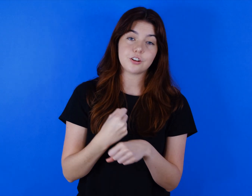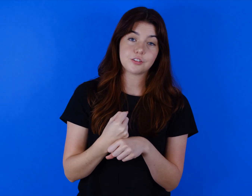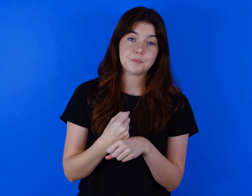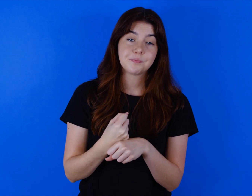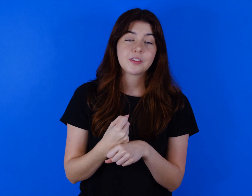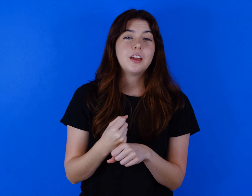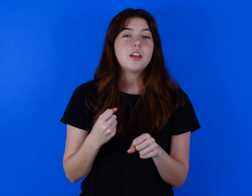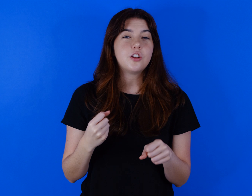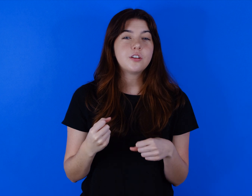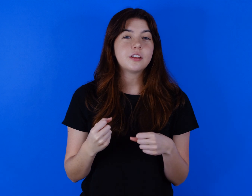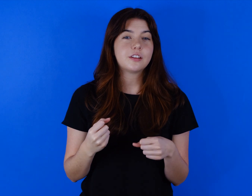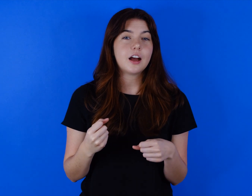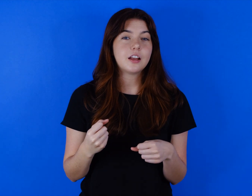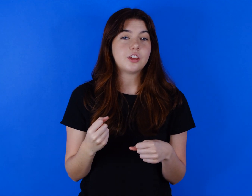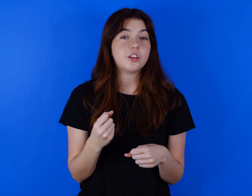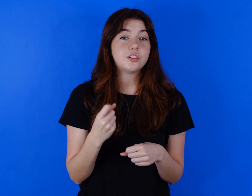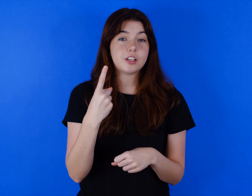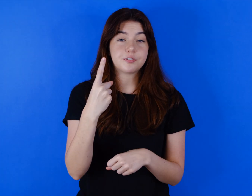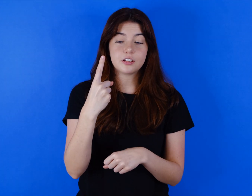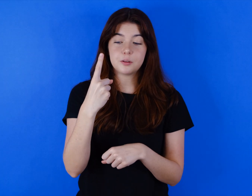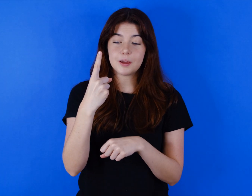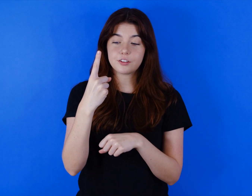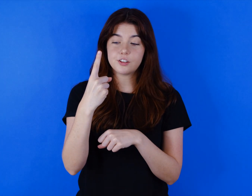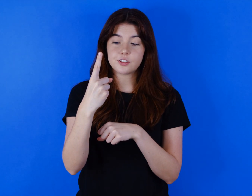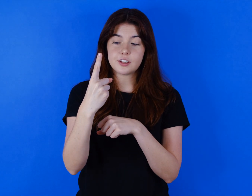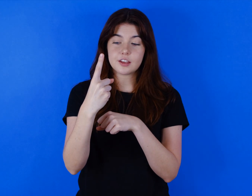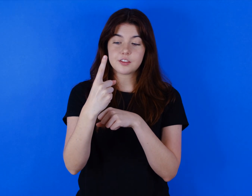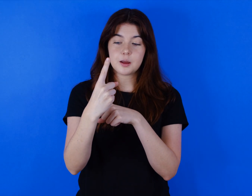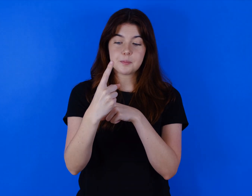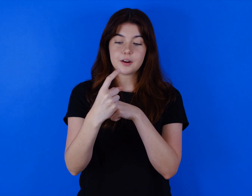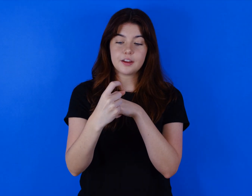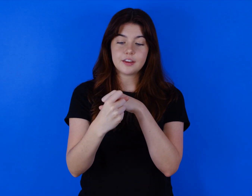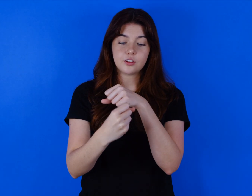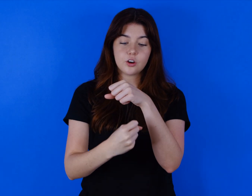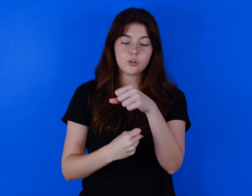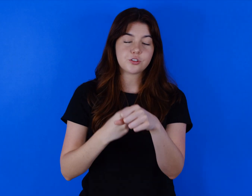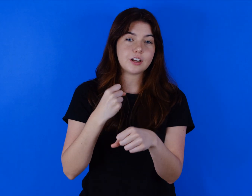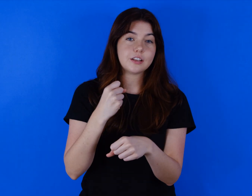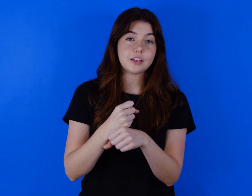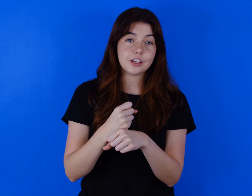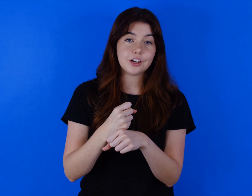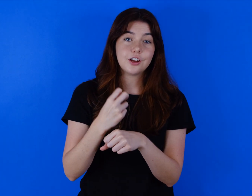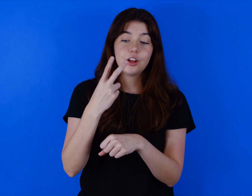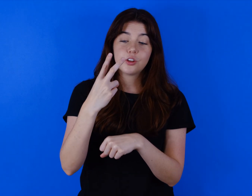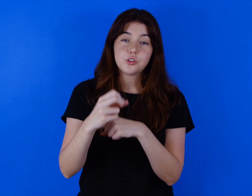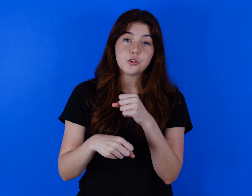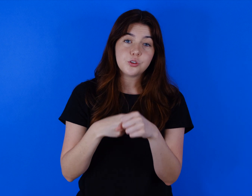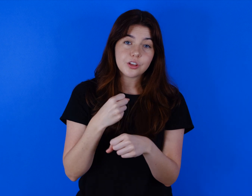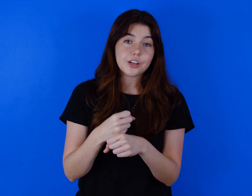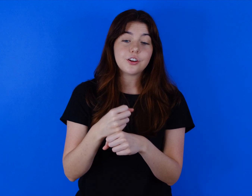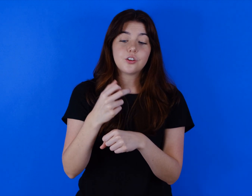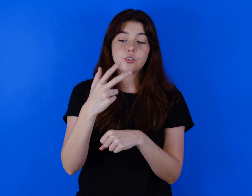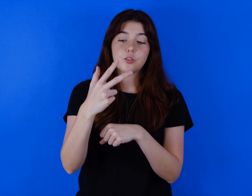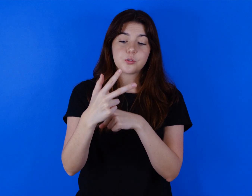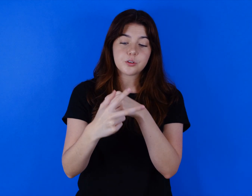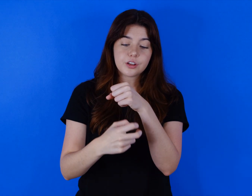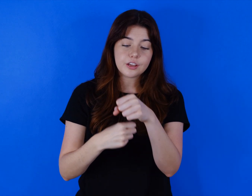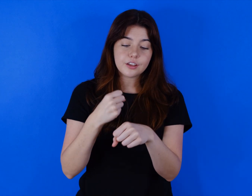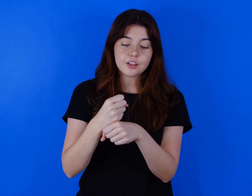years. You notice it's not a huge difference. You basically just take the number and then go straight into year. 2 years, 3